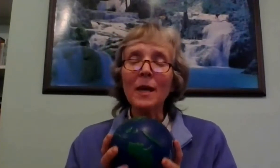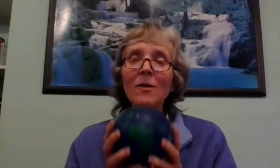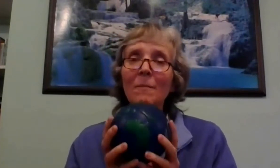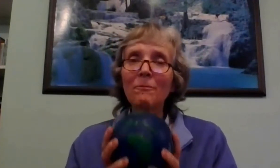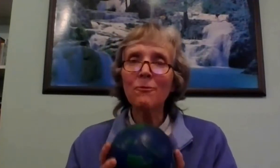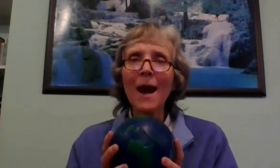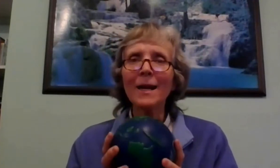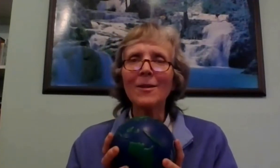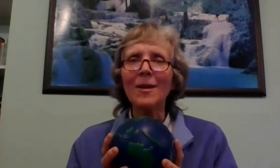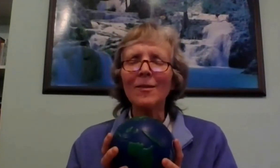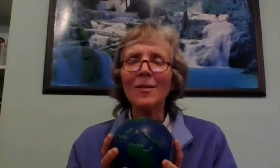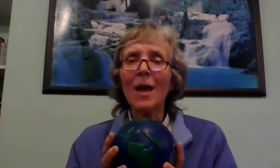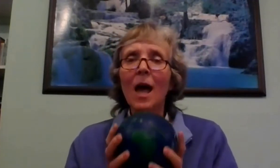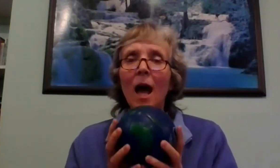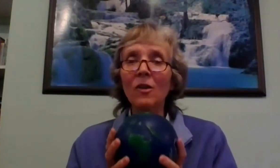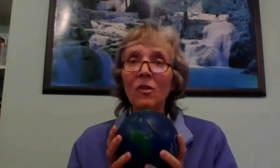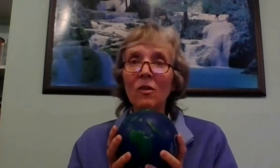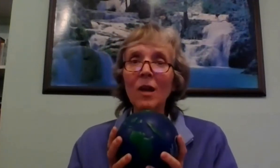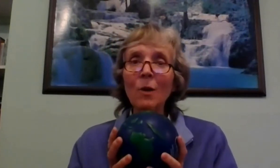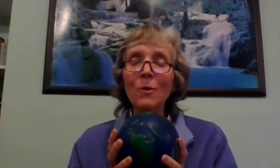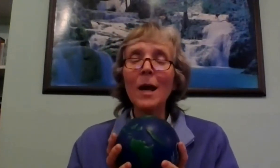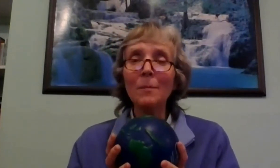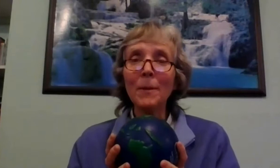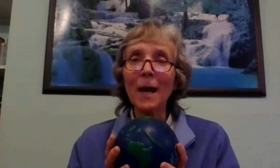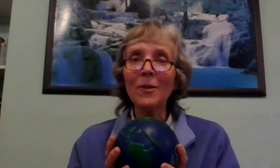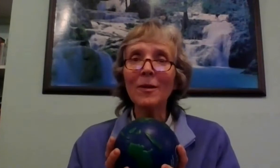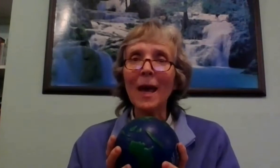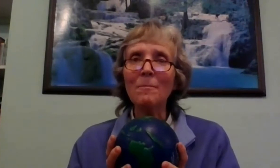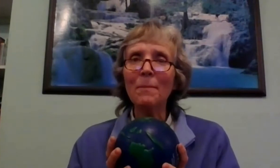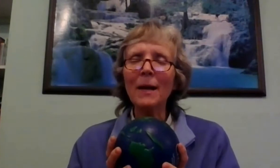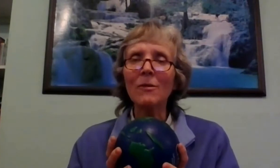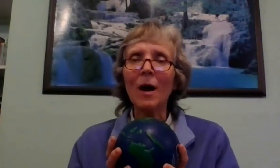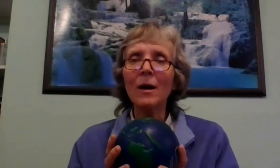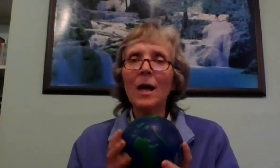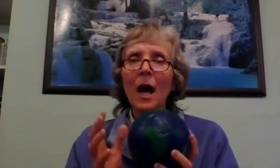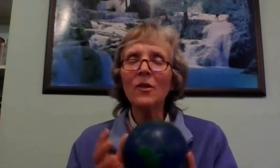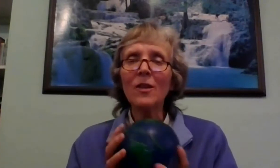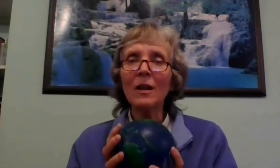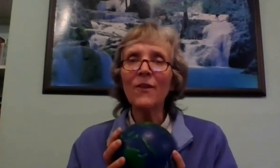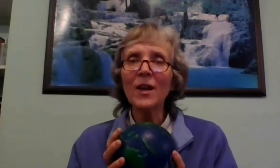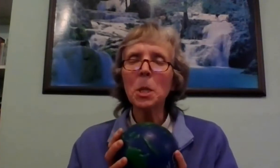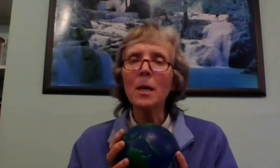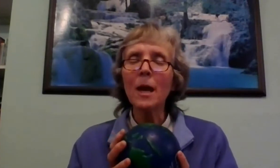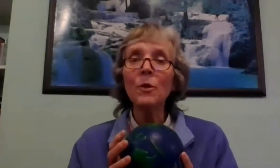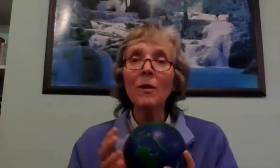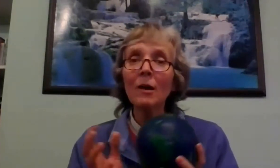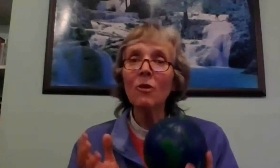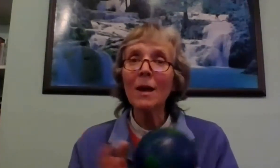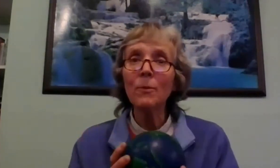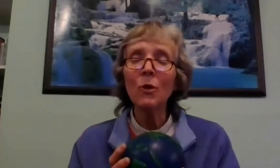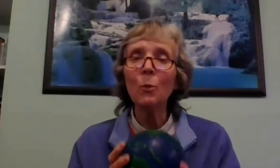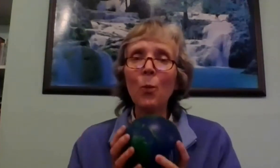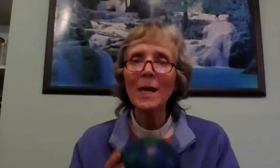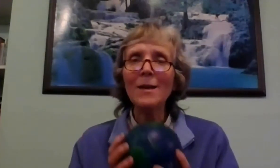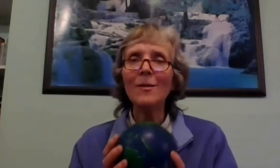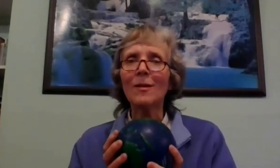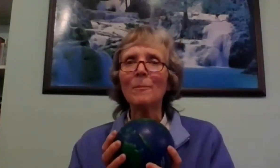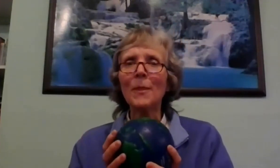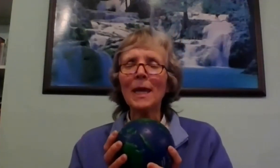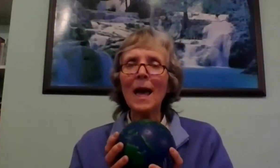and practiced, and slowly I began to get better until eventually I was actually able to win some of the